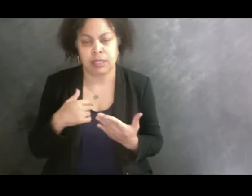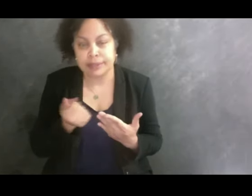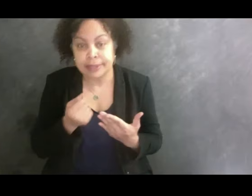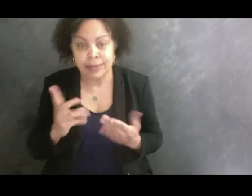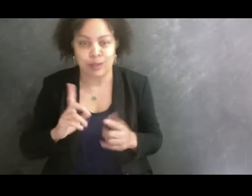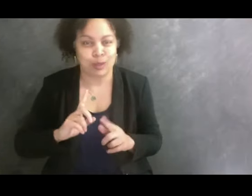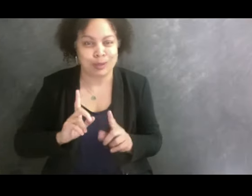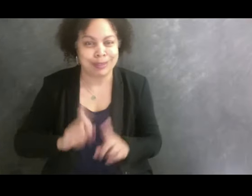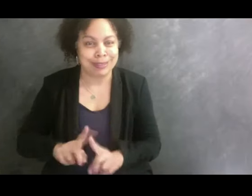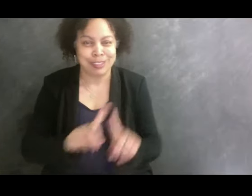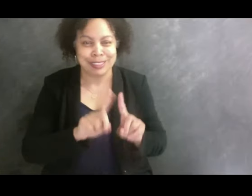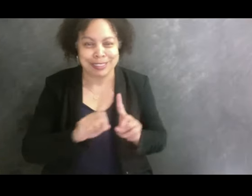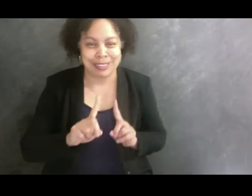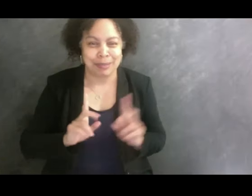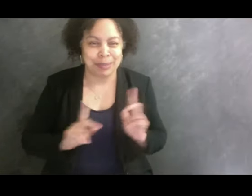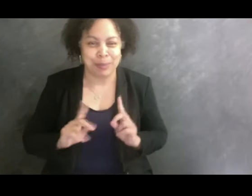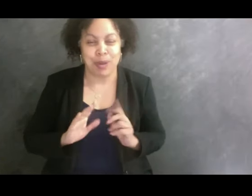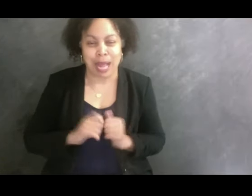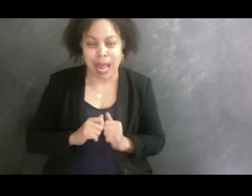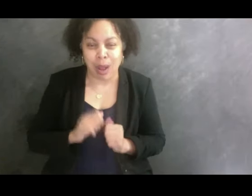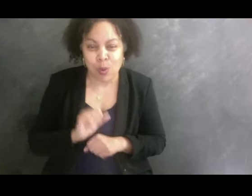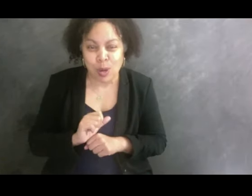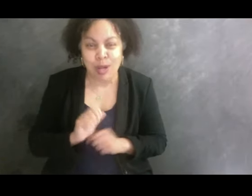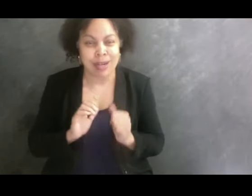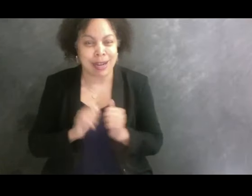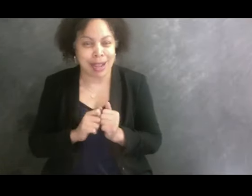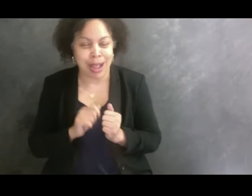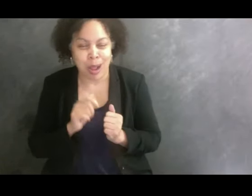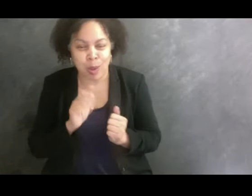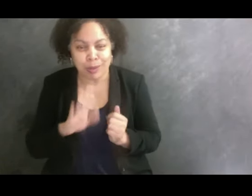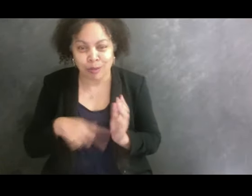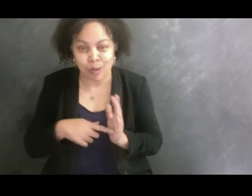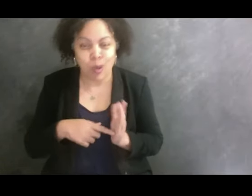and ways of working and identities of experts represented.